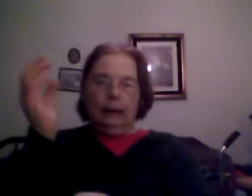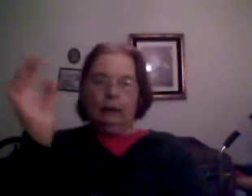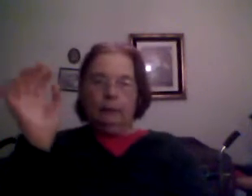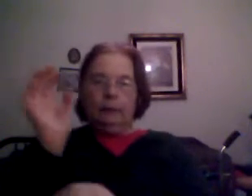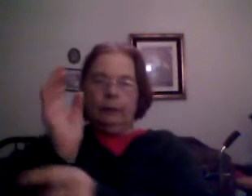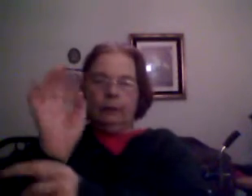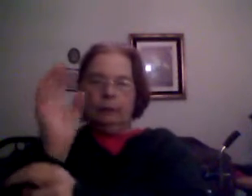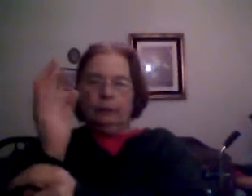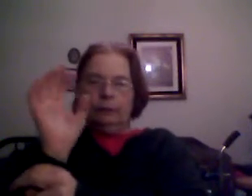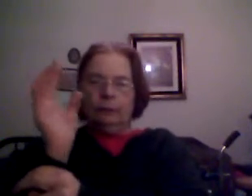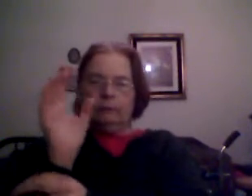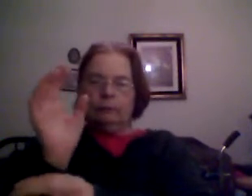a computer,